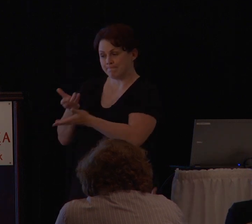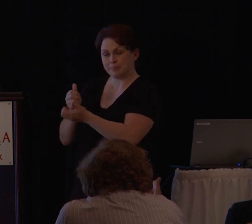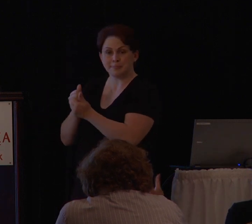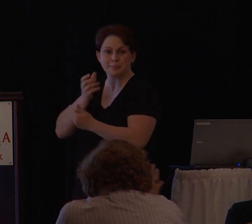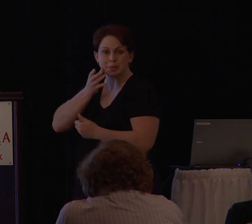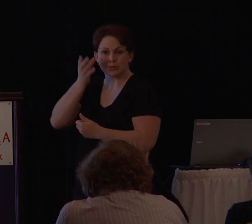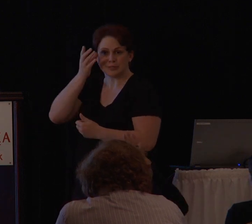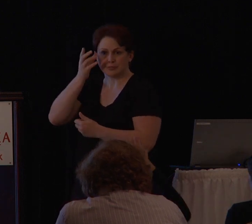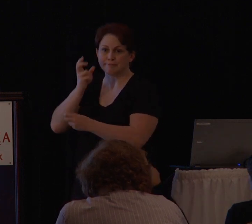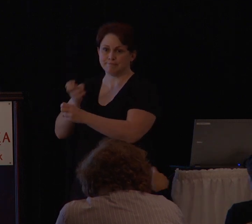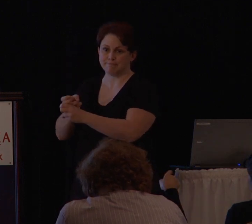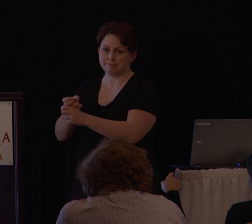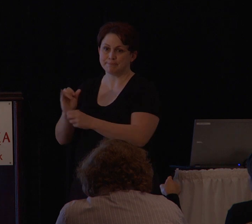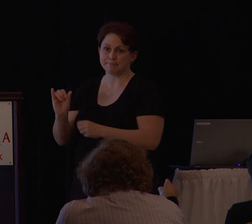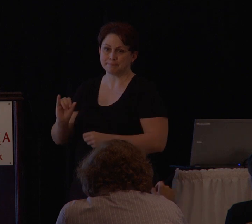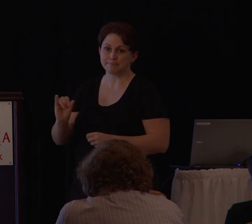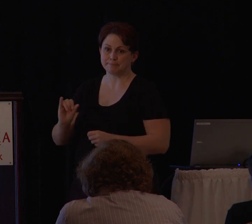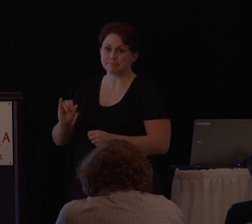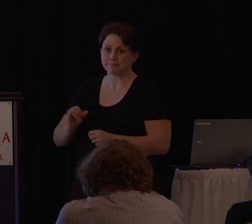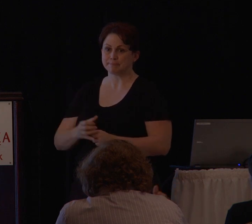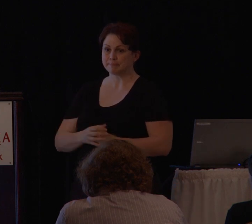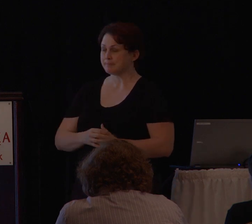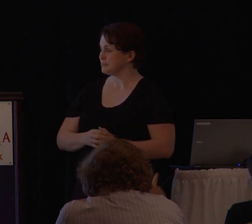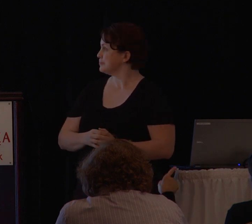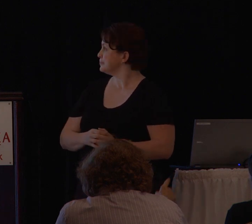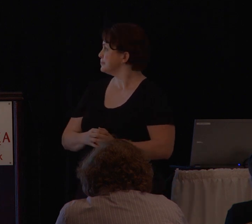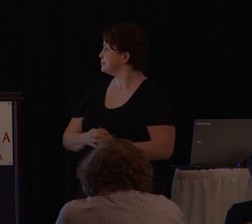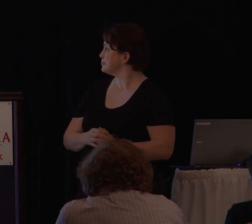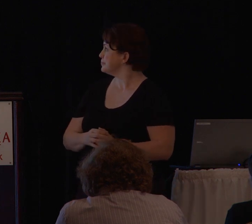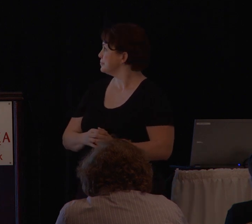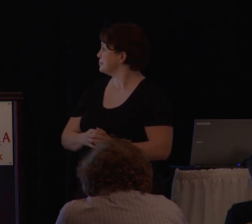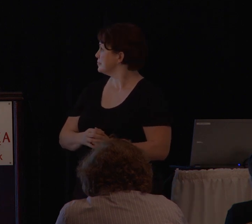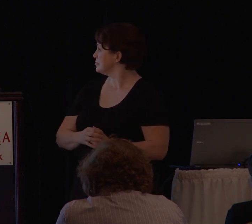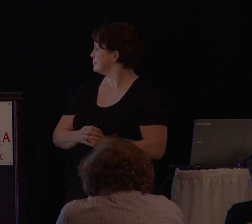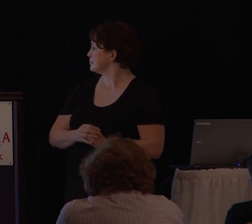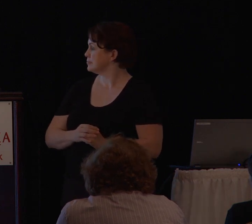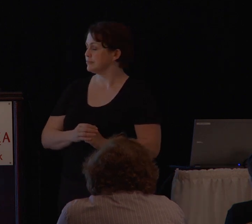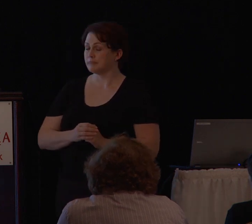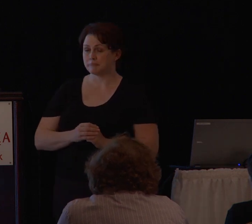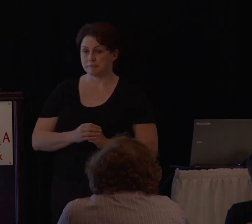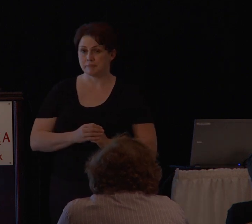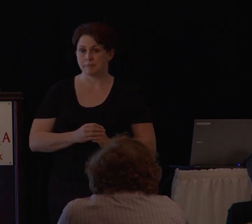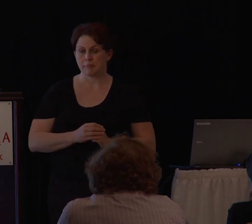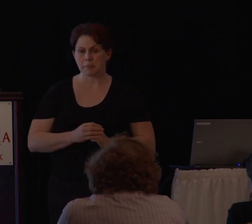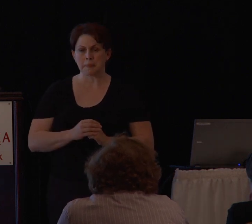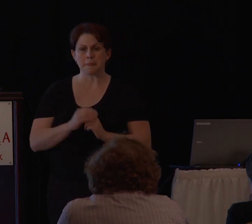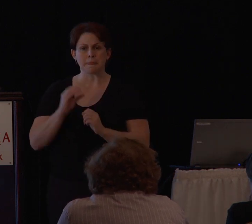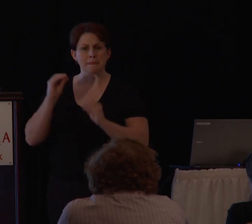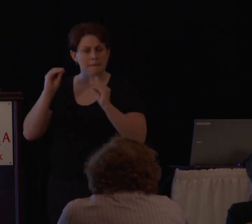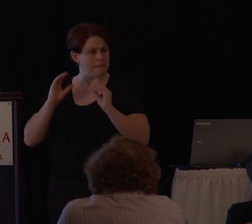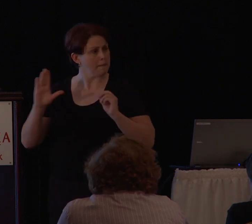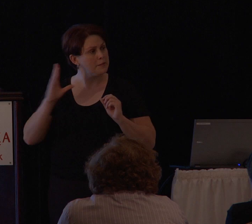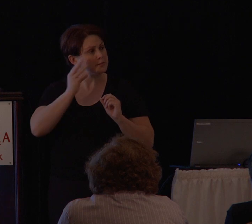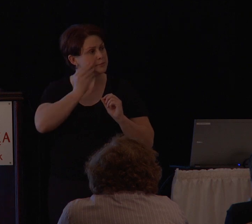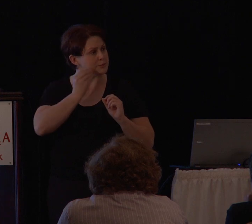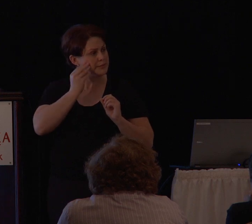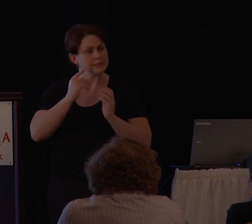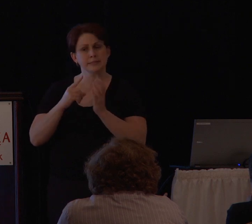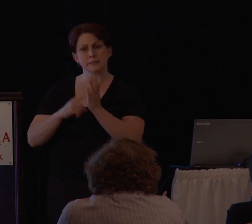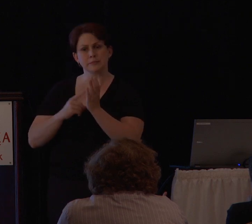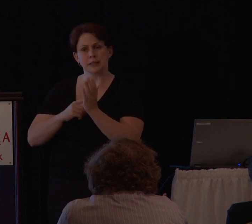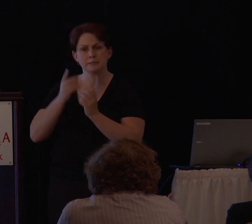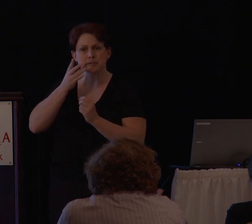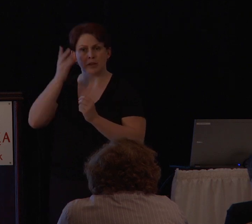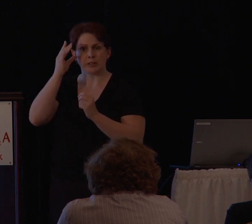And some of them, they found that some parents were in denial about the condition, and they had